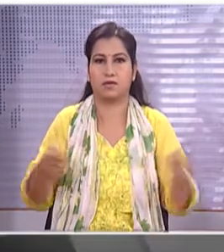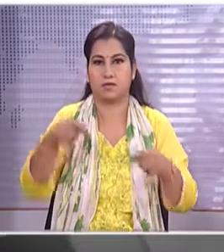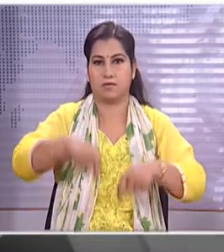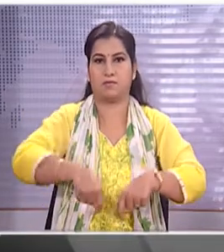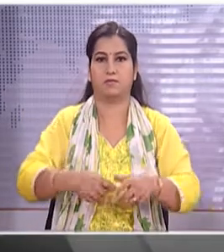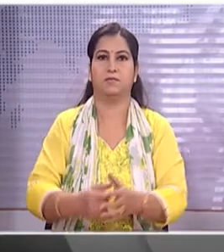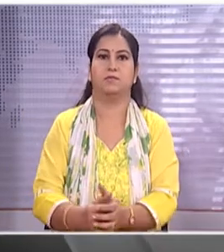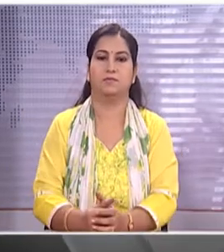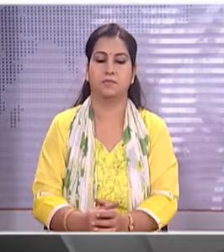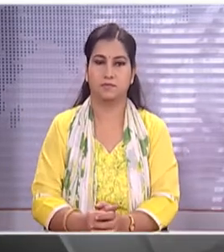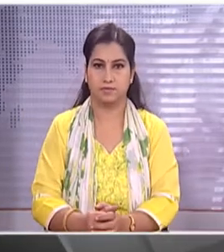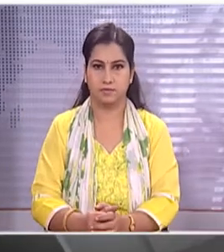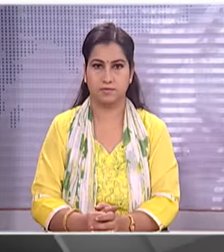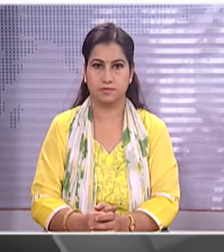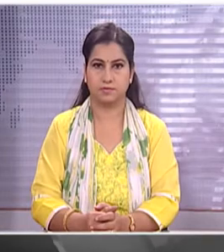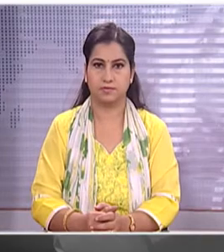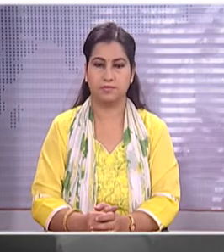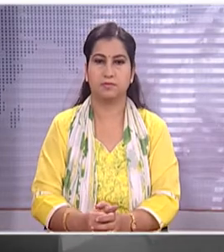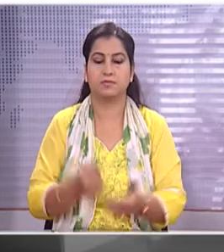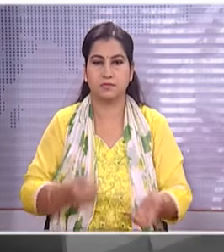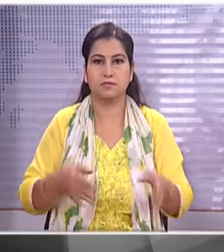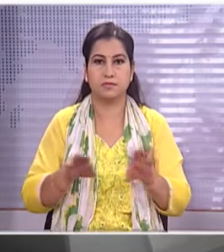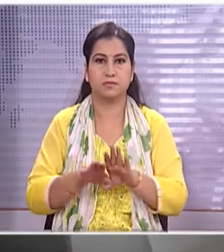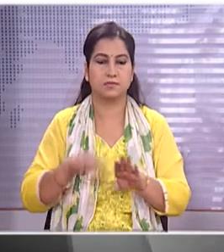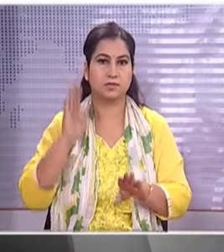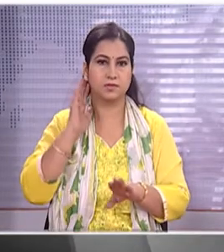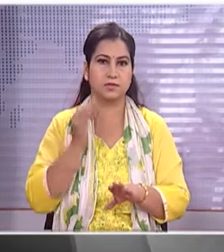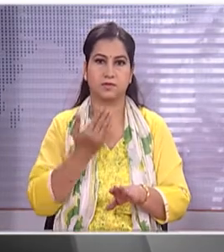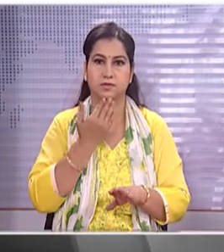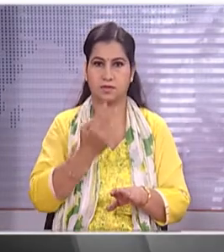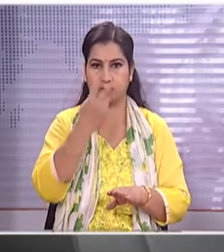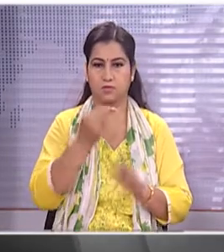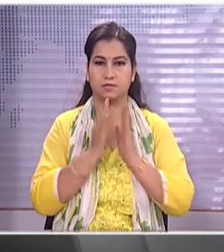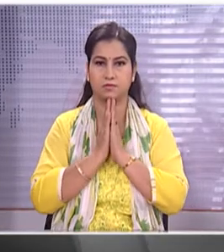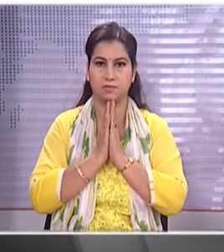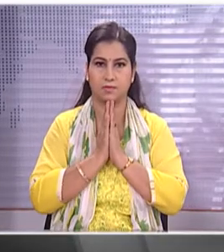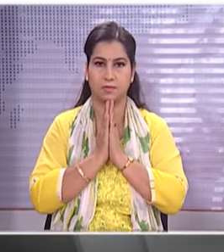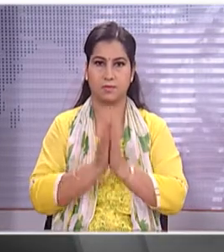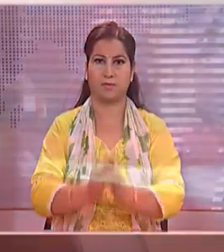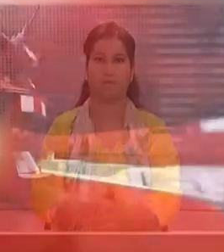That's it in this edition of the News This Hour. Thanks for watching. Namaskar.